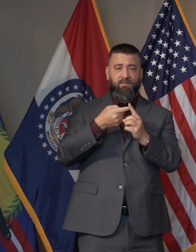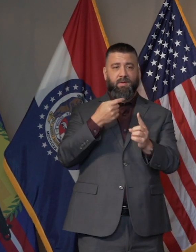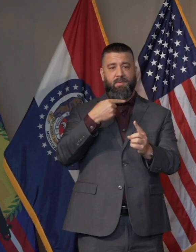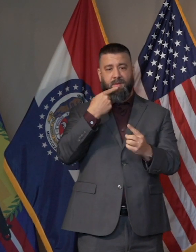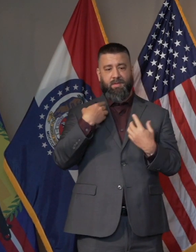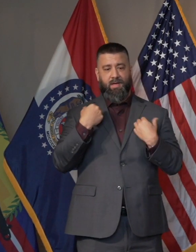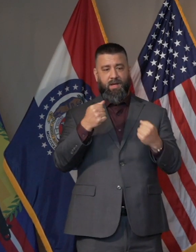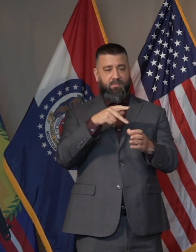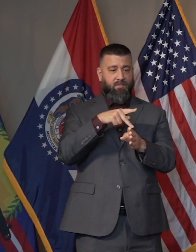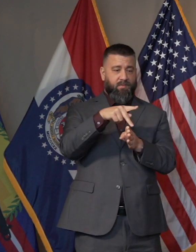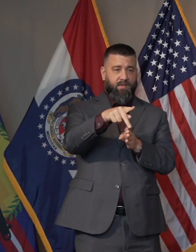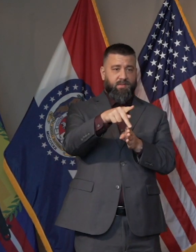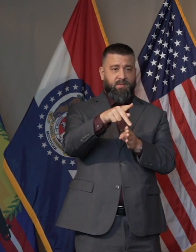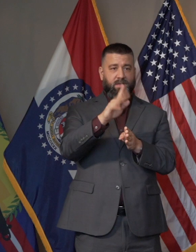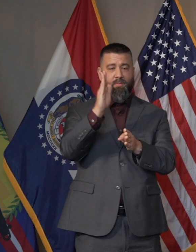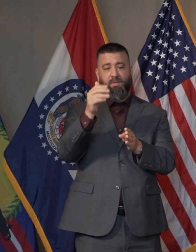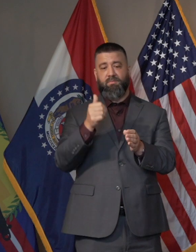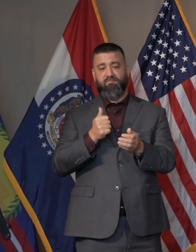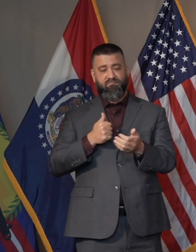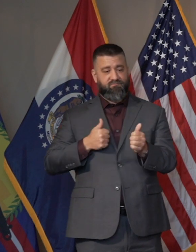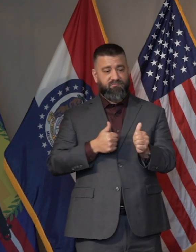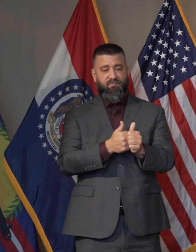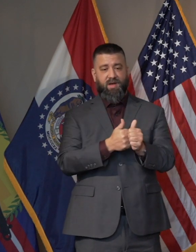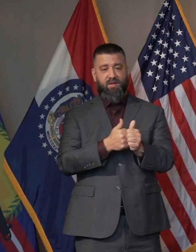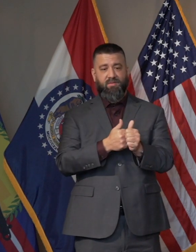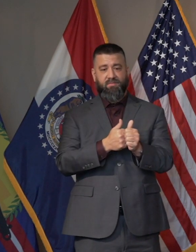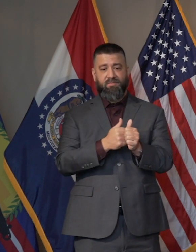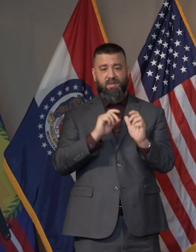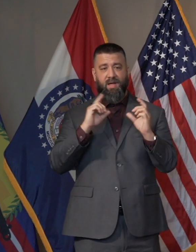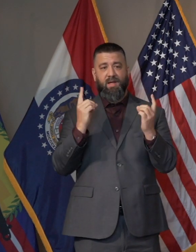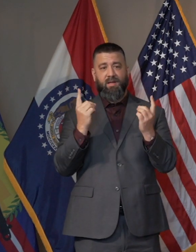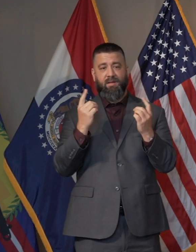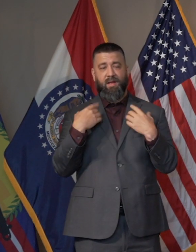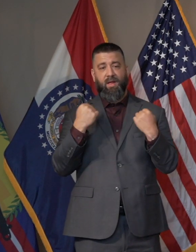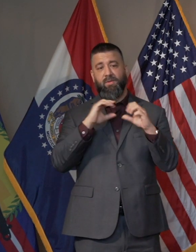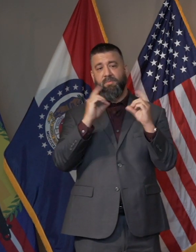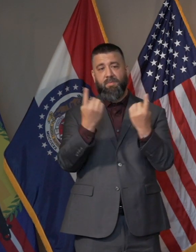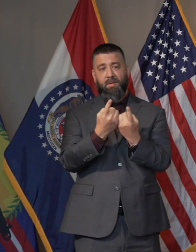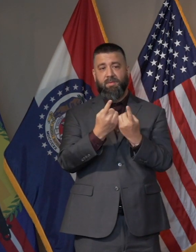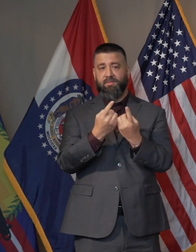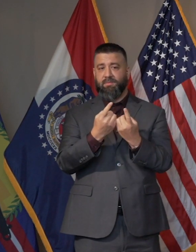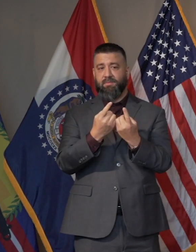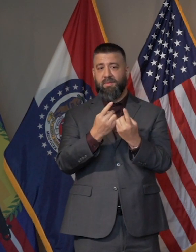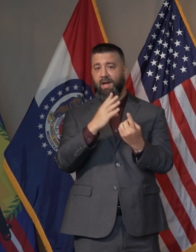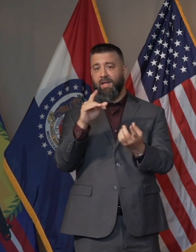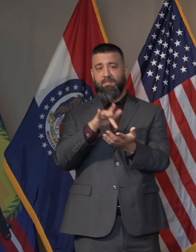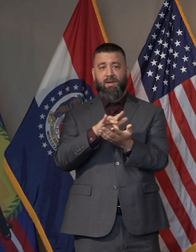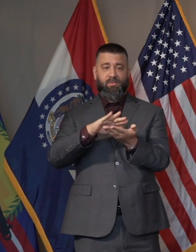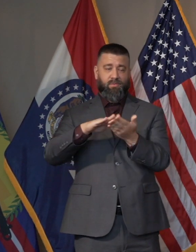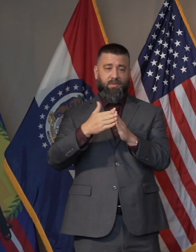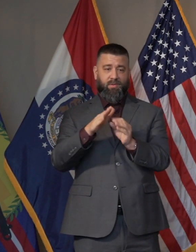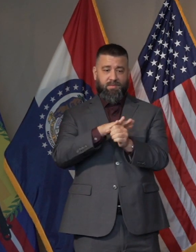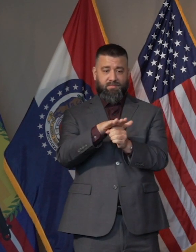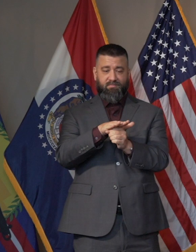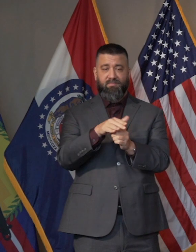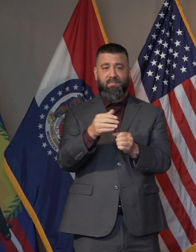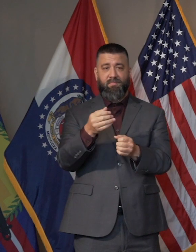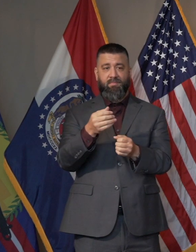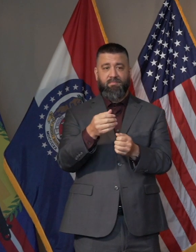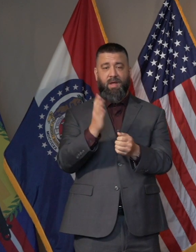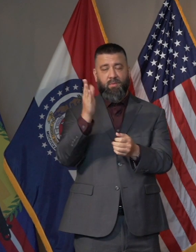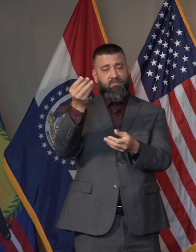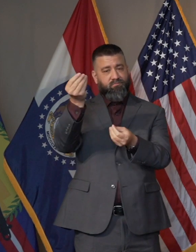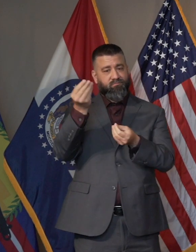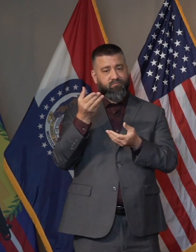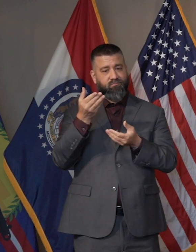Louis County. I will follow the guidance of our public health department very closely, and I will follow the guidance of our medical community. And I